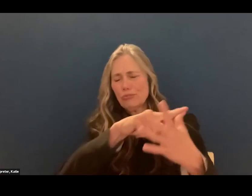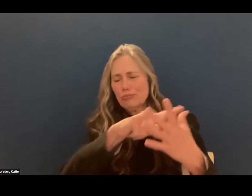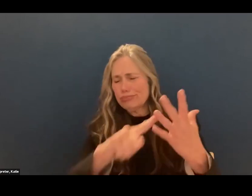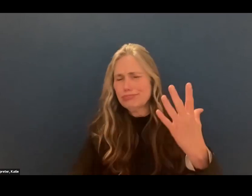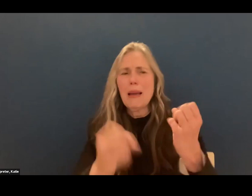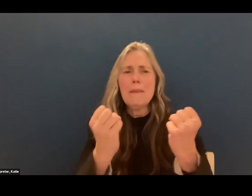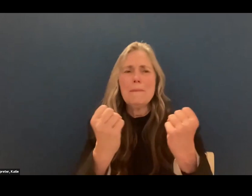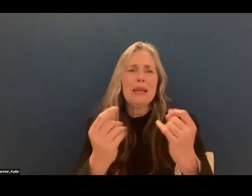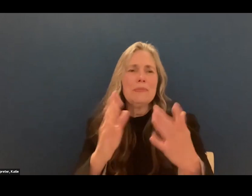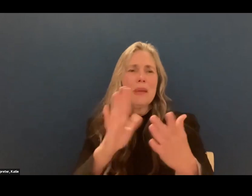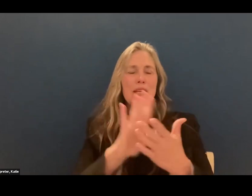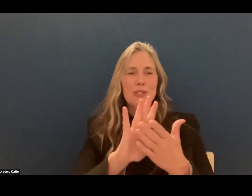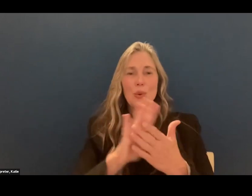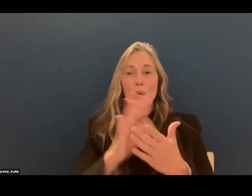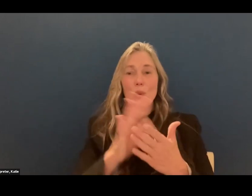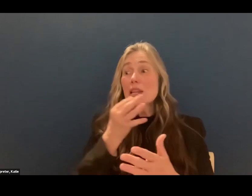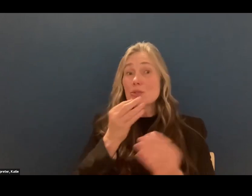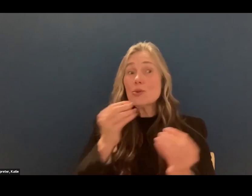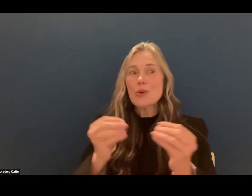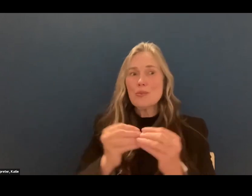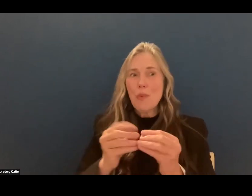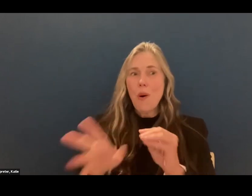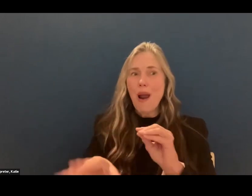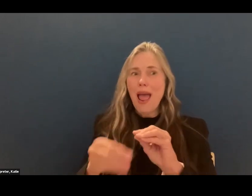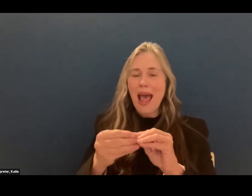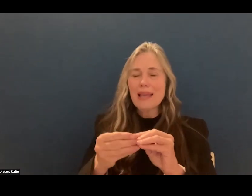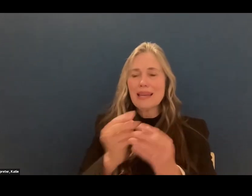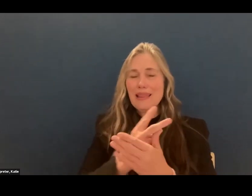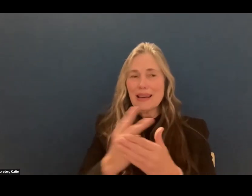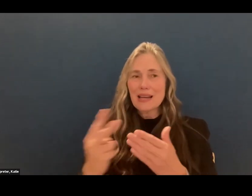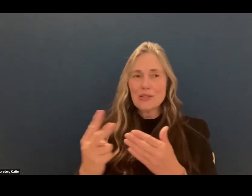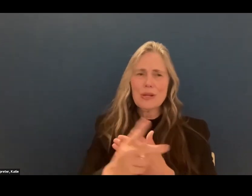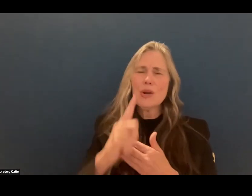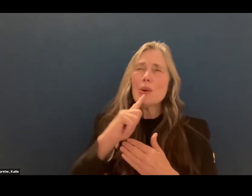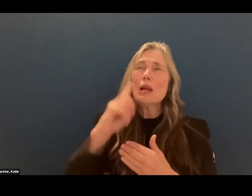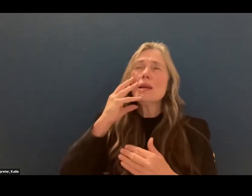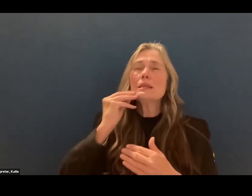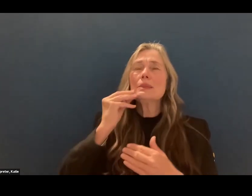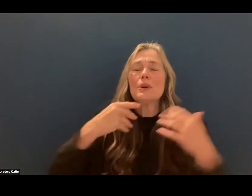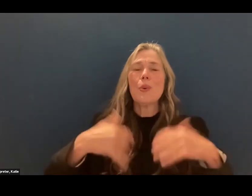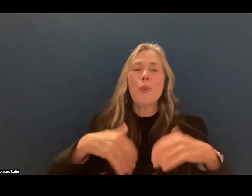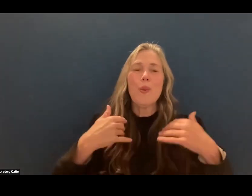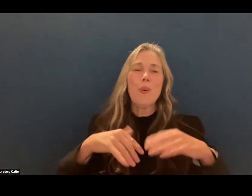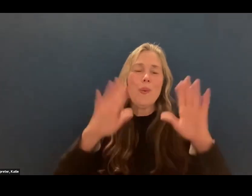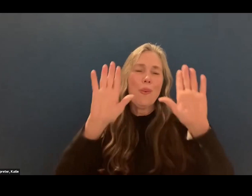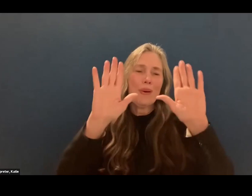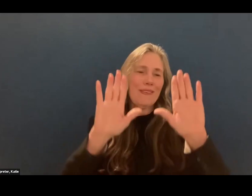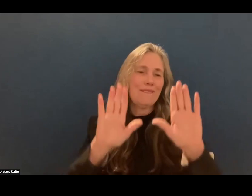in the next couple of weeks. So we'll be seeing all of the schools, and I just want to tell you what a great experience it is.